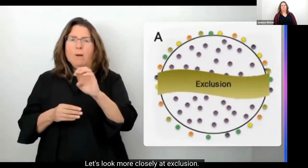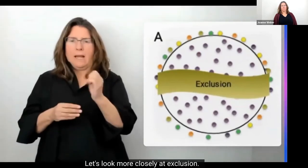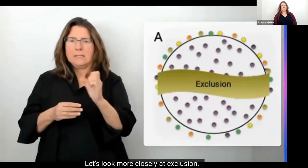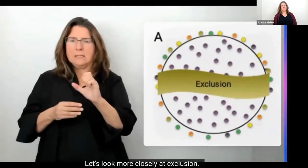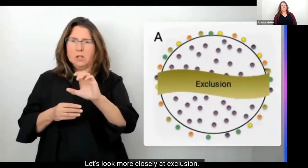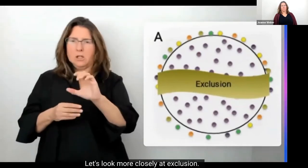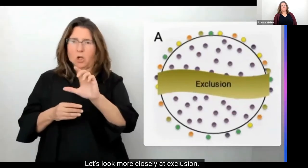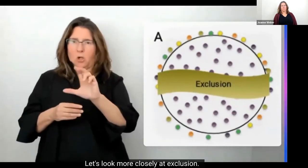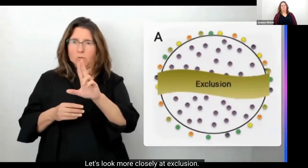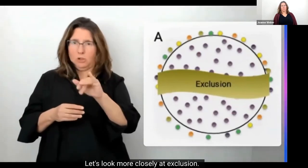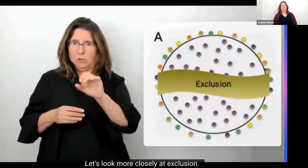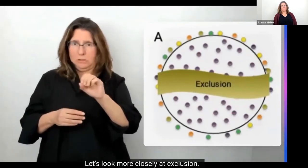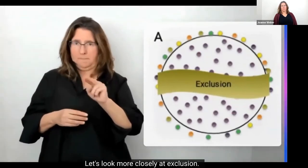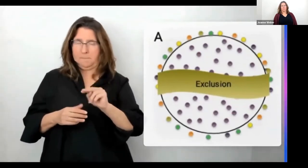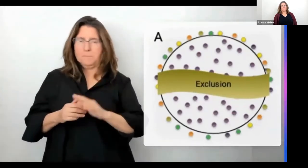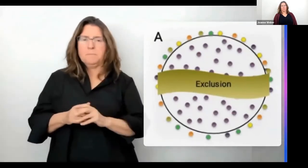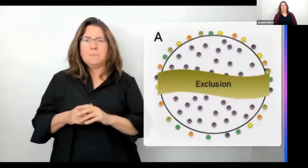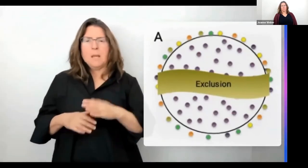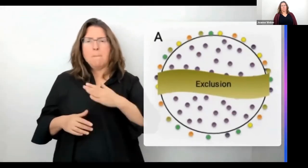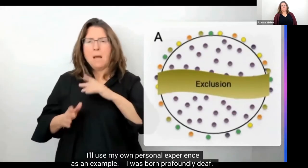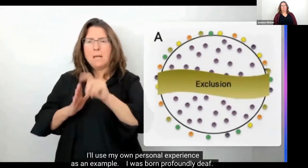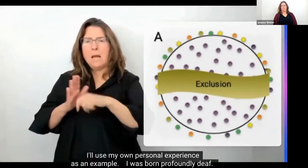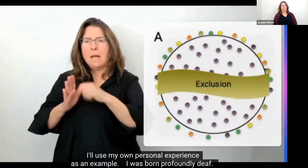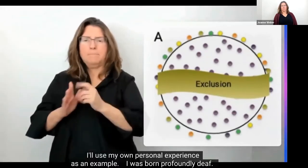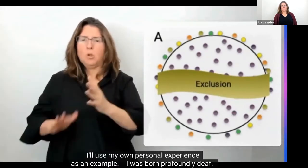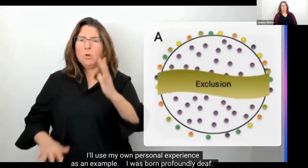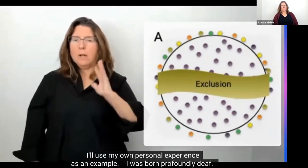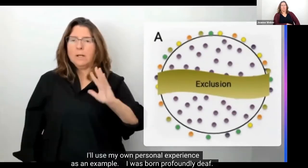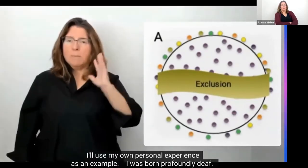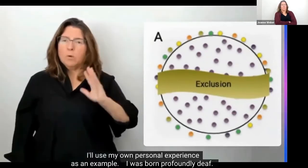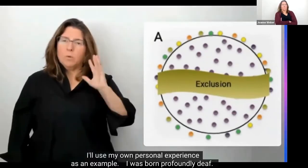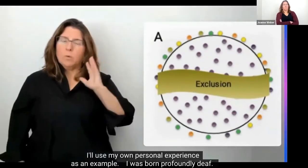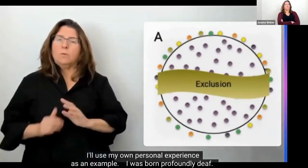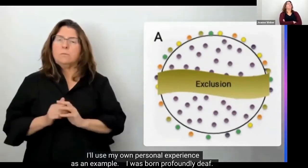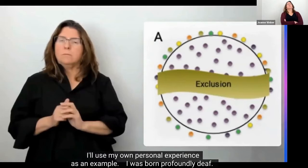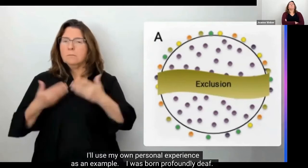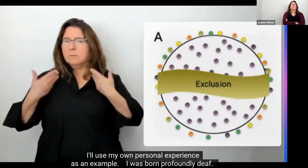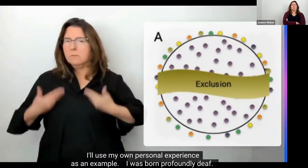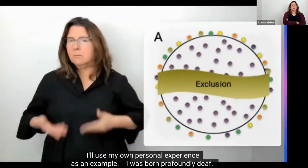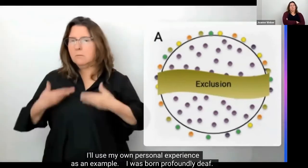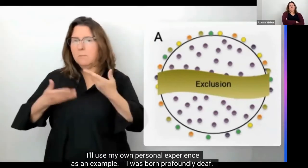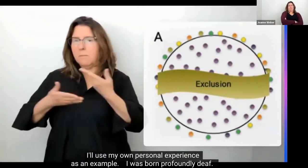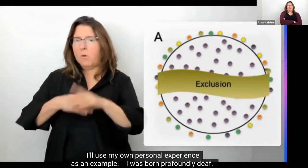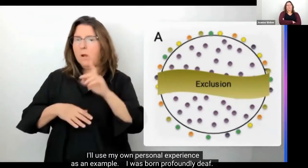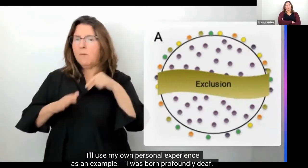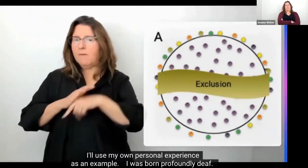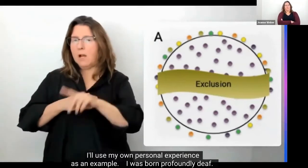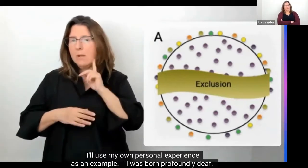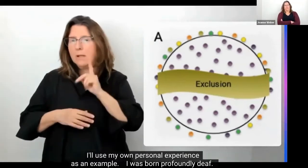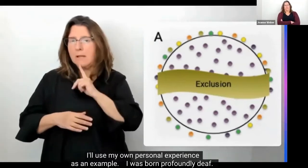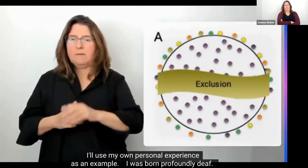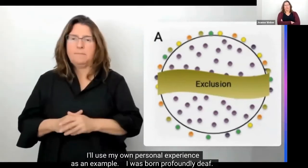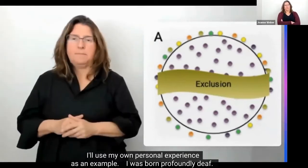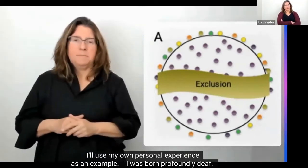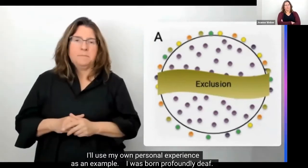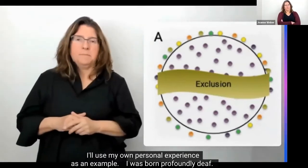Let's look more closely at exclusion. I'll use my own personal experience as an example. I